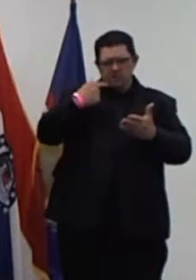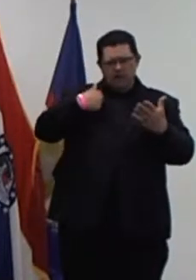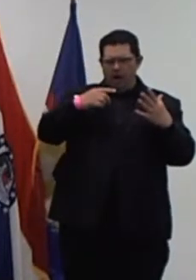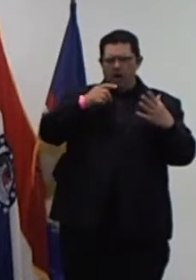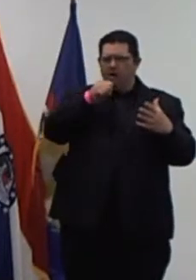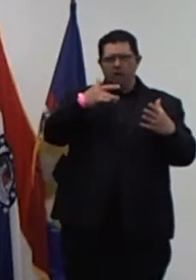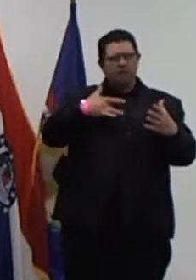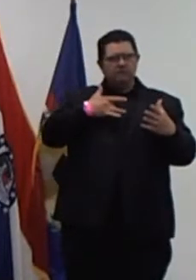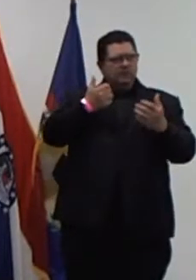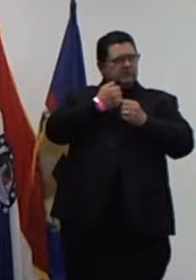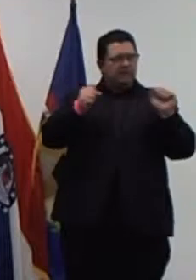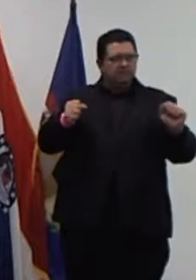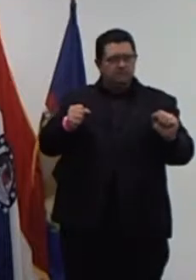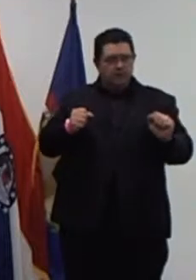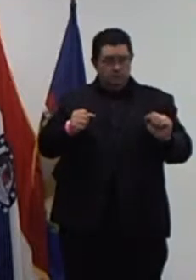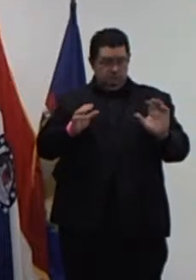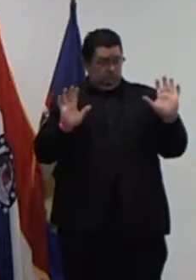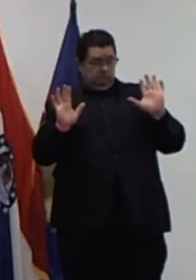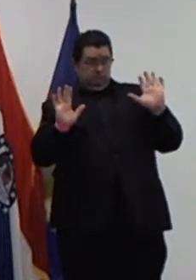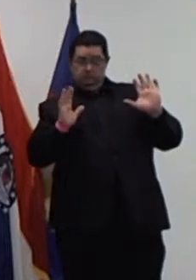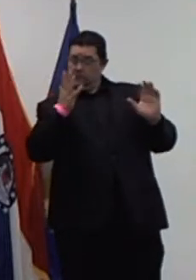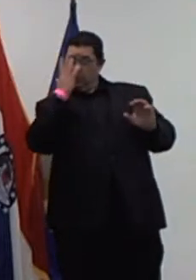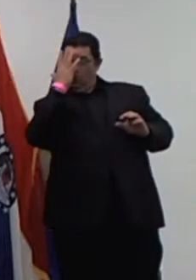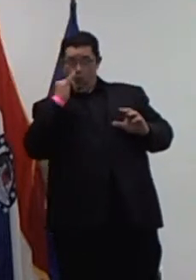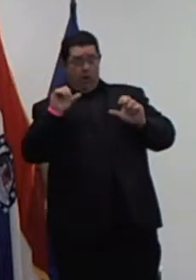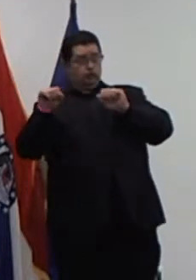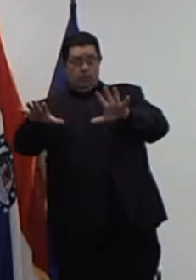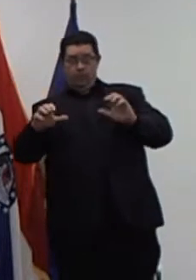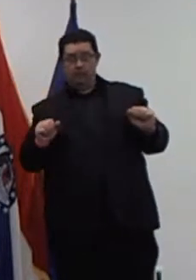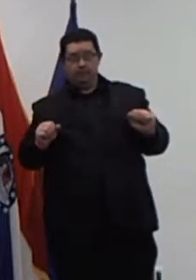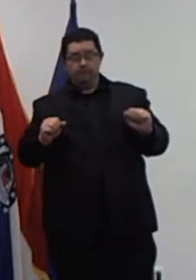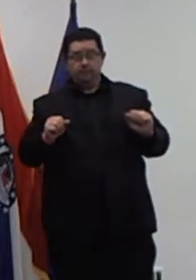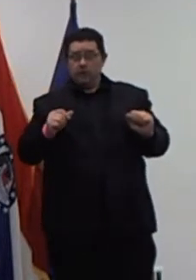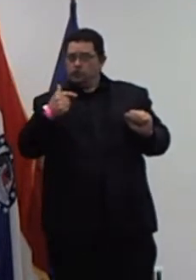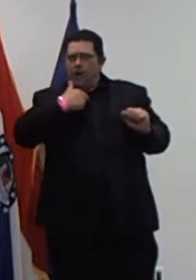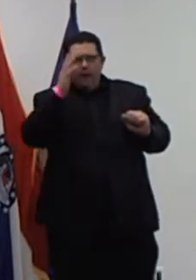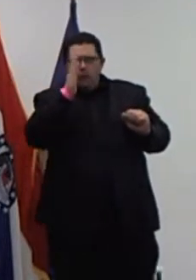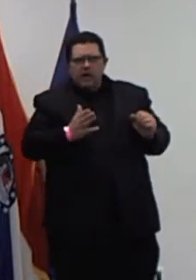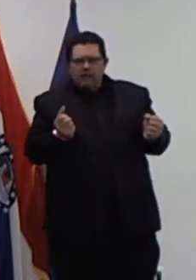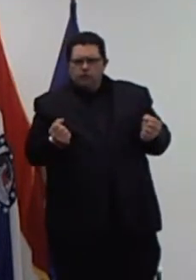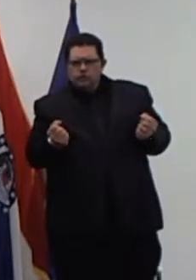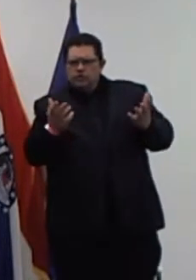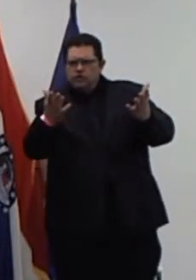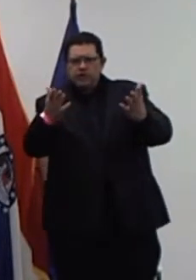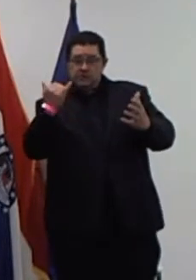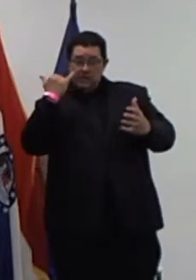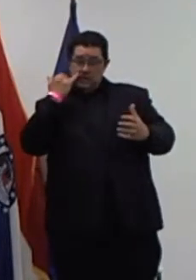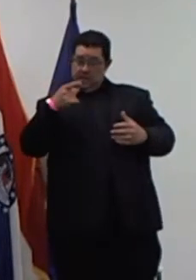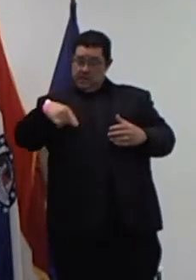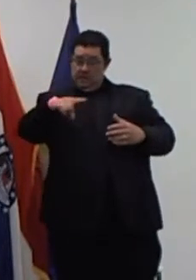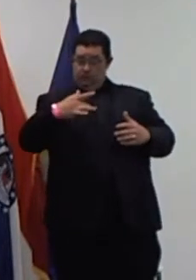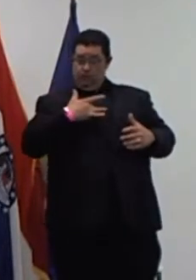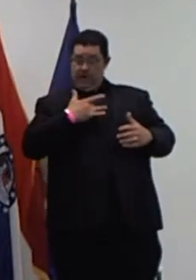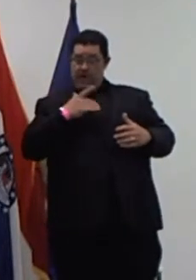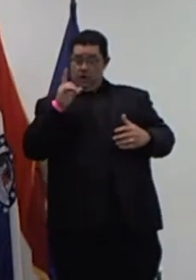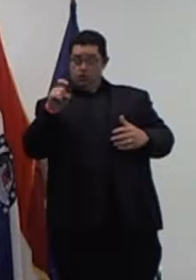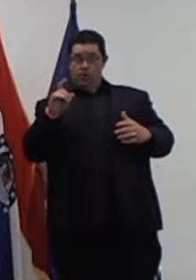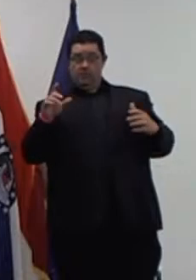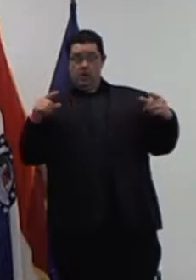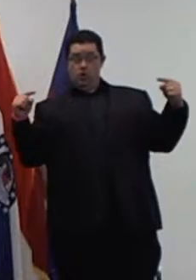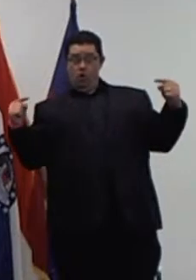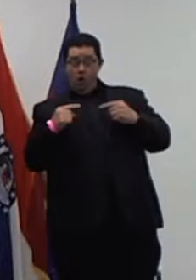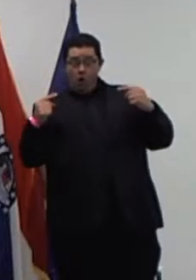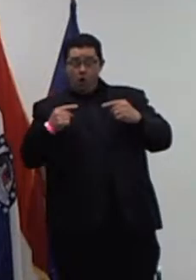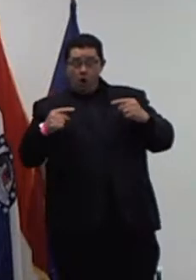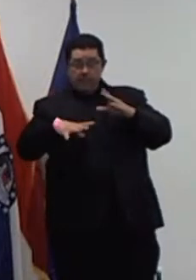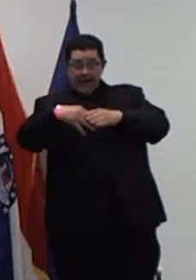center. You know, why would you do that? So I would never, as the governor, suggest anybody harm, if they felt like they was gonna be in harm's way, to get